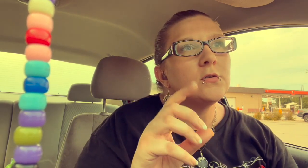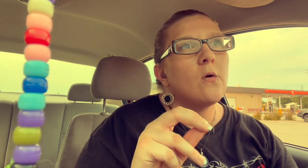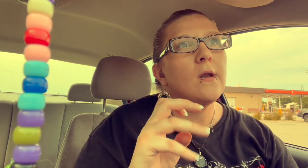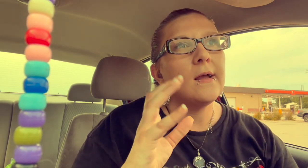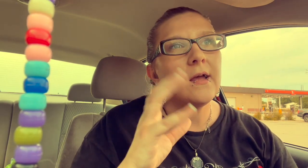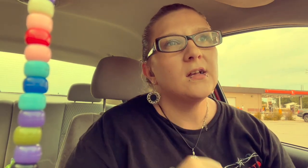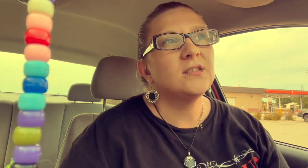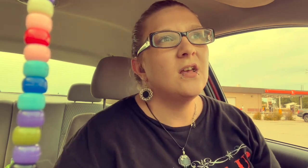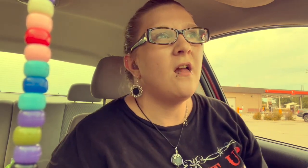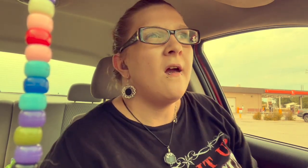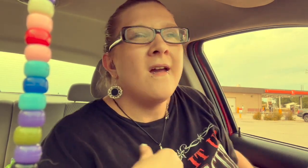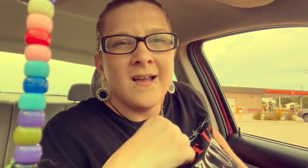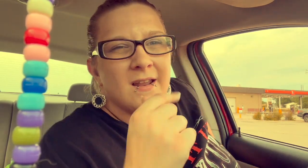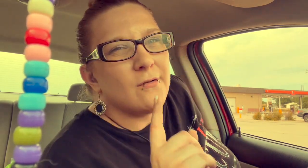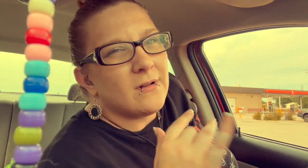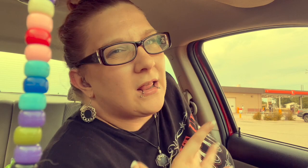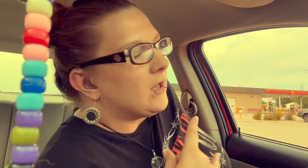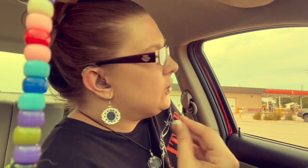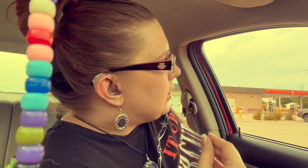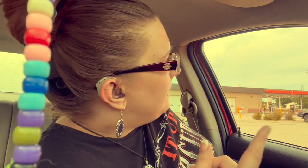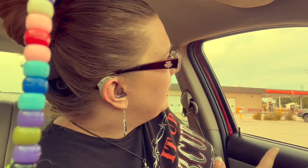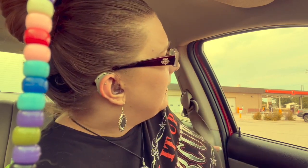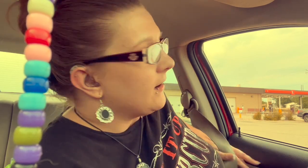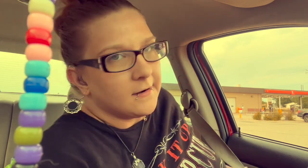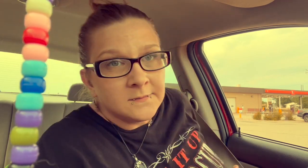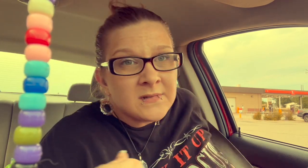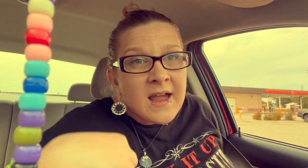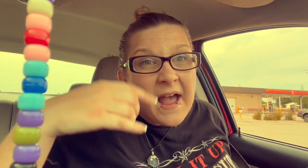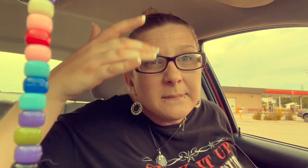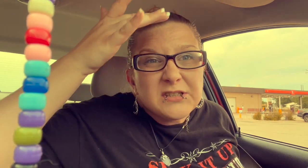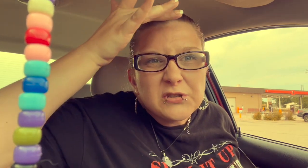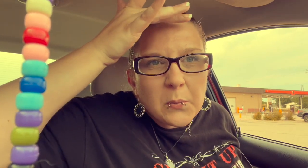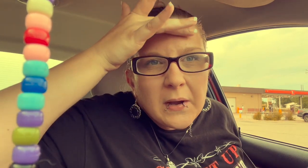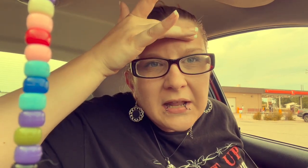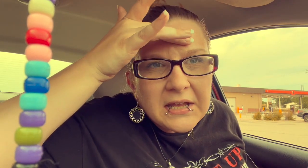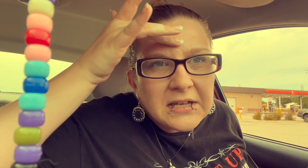AutoZone, I guess. I don't really like shopping there. I'm